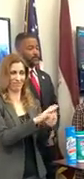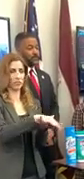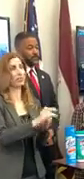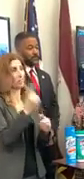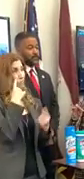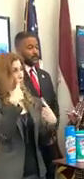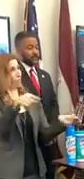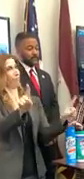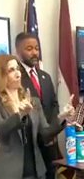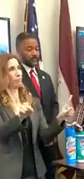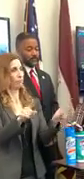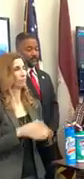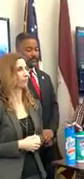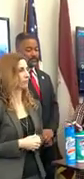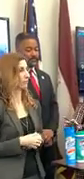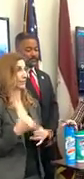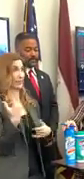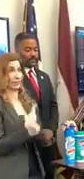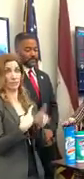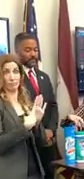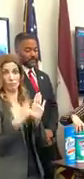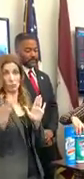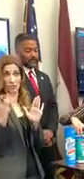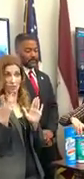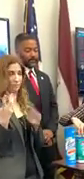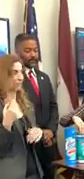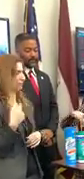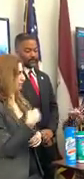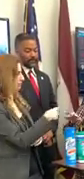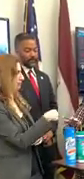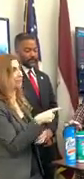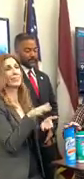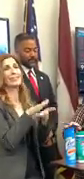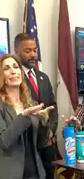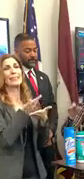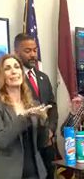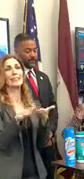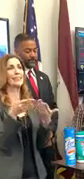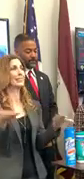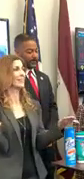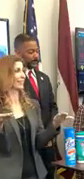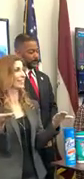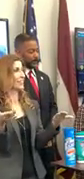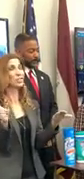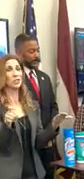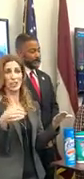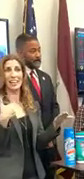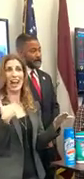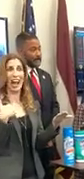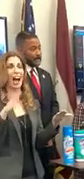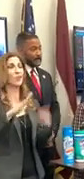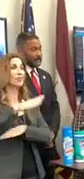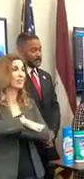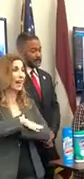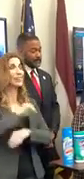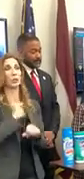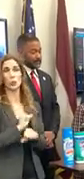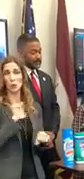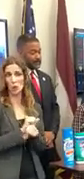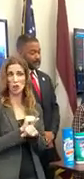effective. Today's props are all sorts of cleaning items that people should have at their desks at